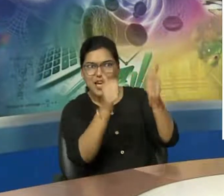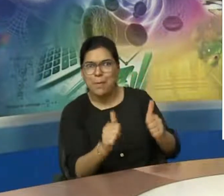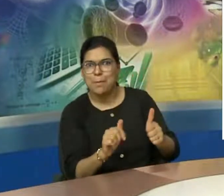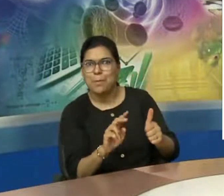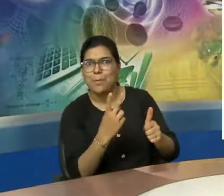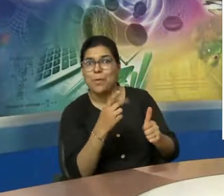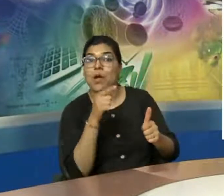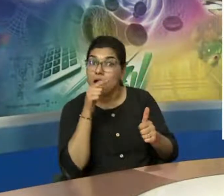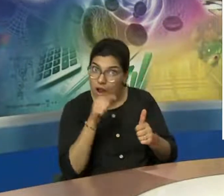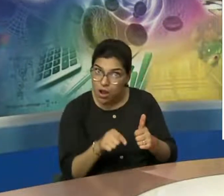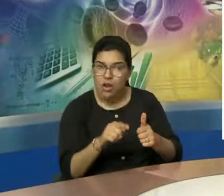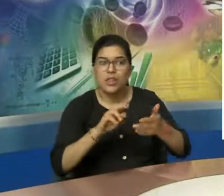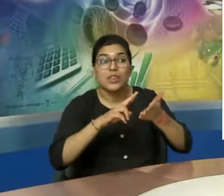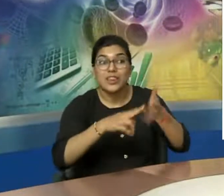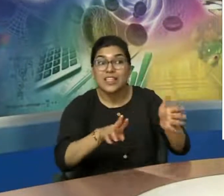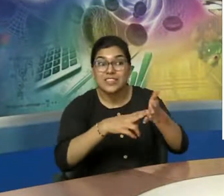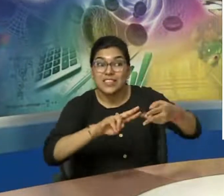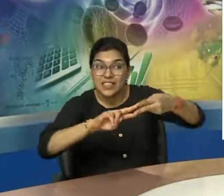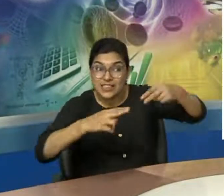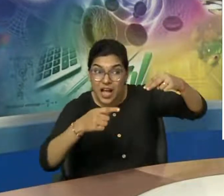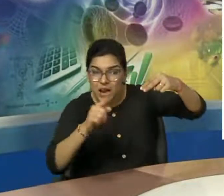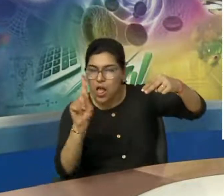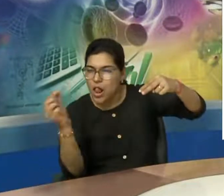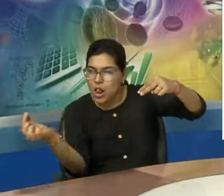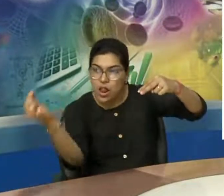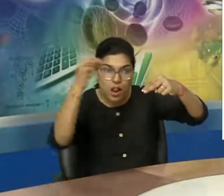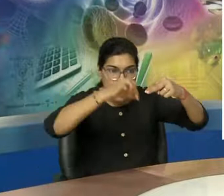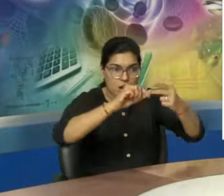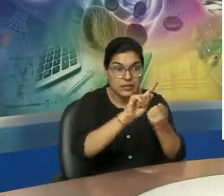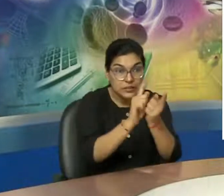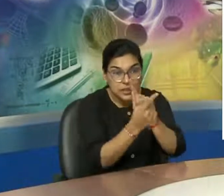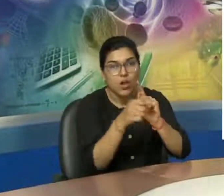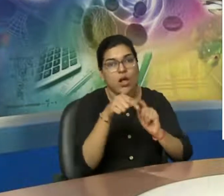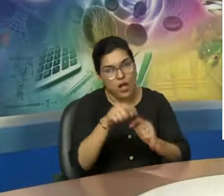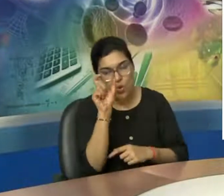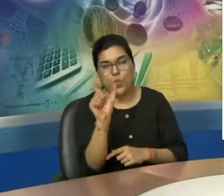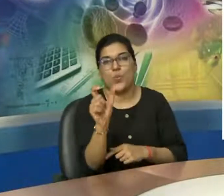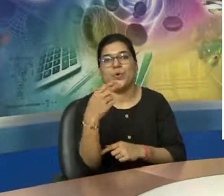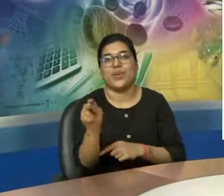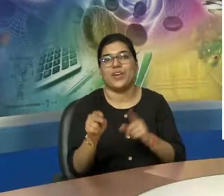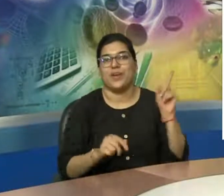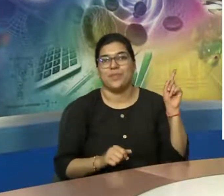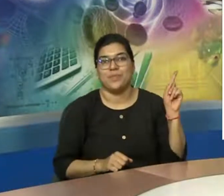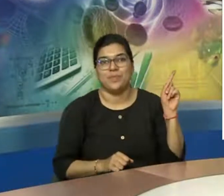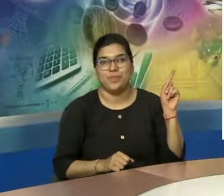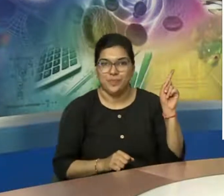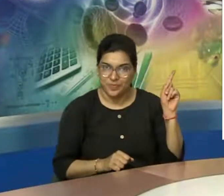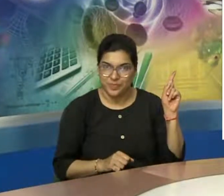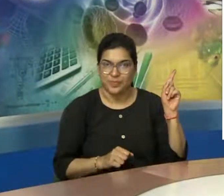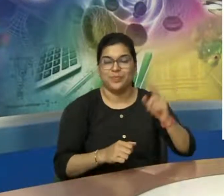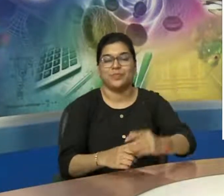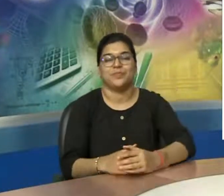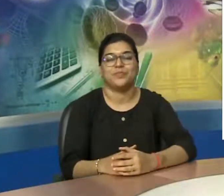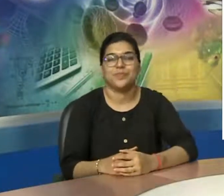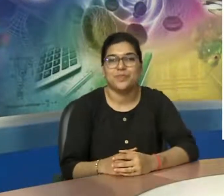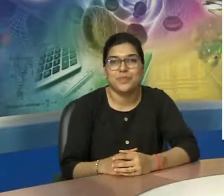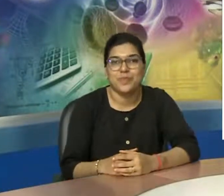of the red flower and take some part of the white flower, and together we mutate and make a new thing. So